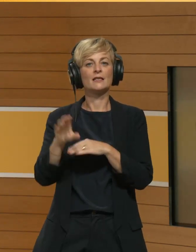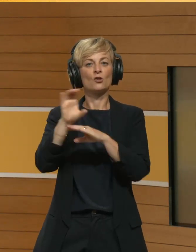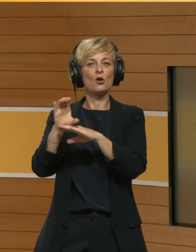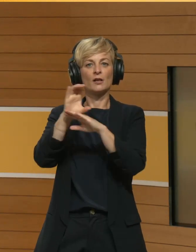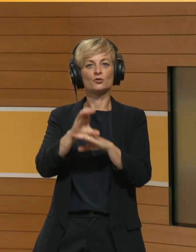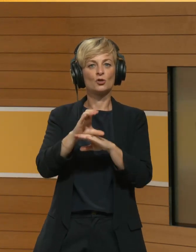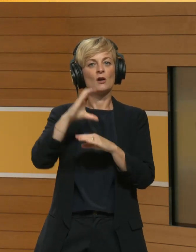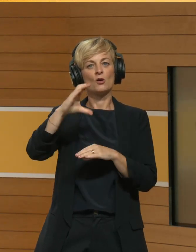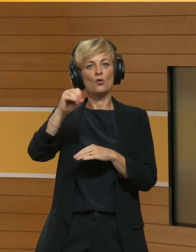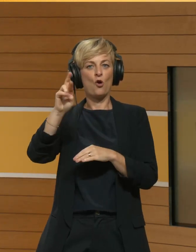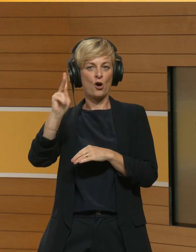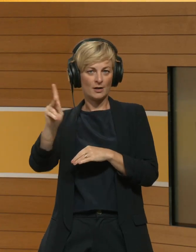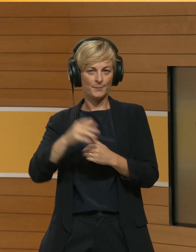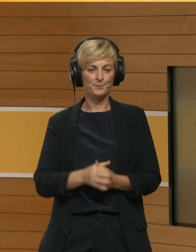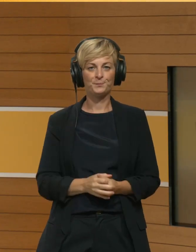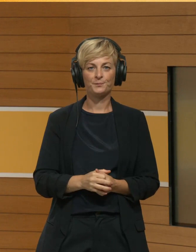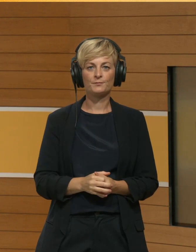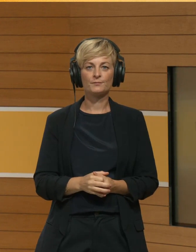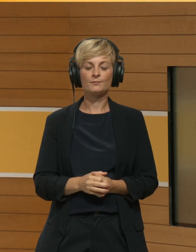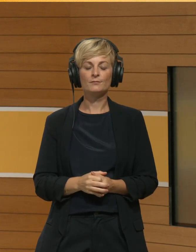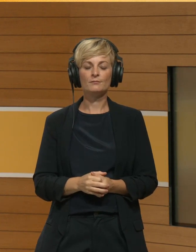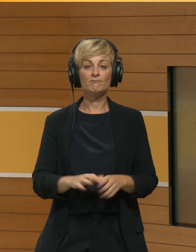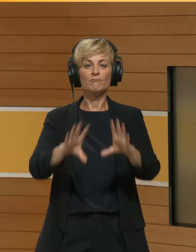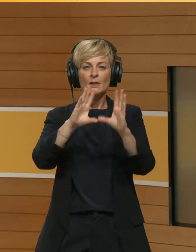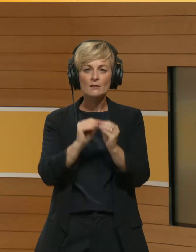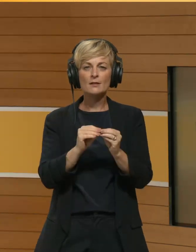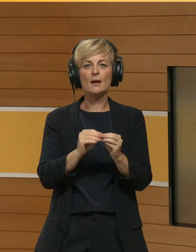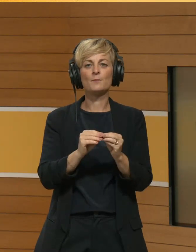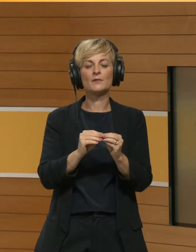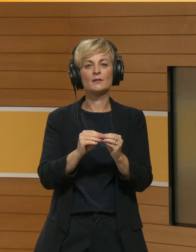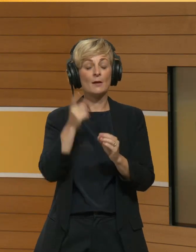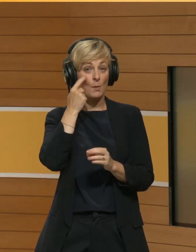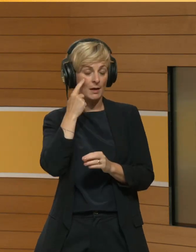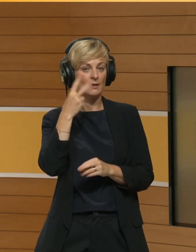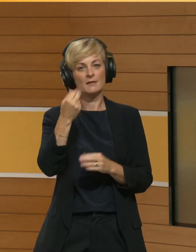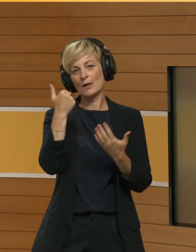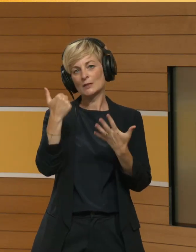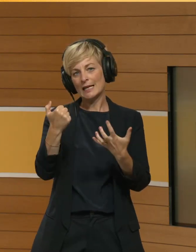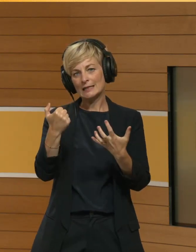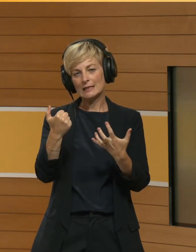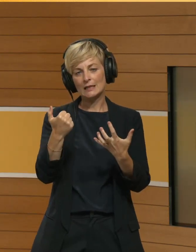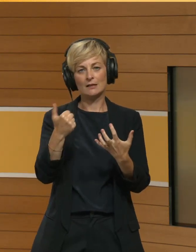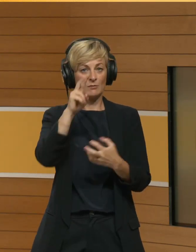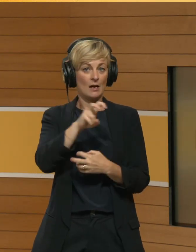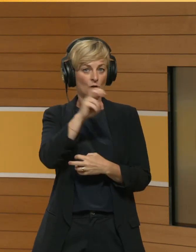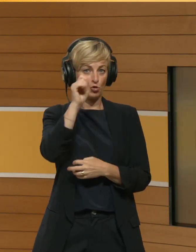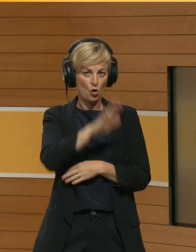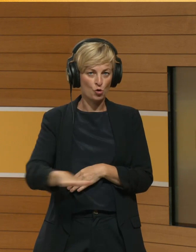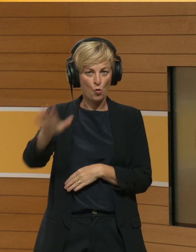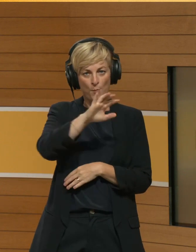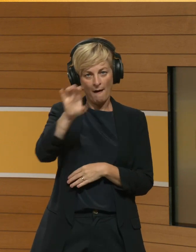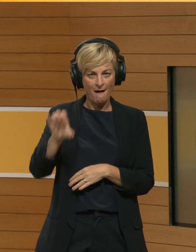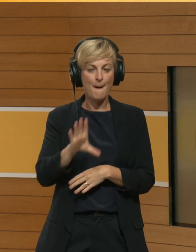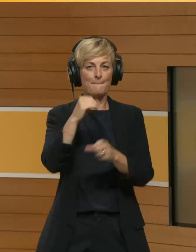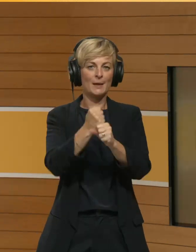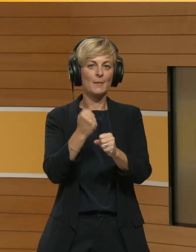have 62 European hospitals that are participating in the study. And then one essential component in this project